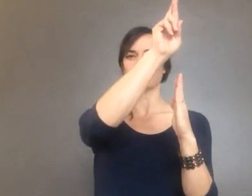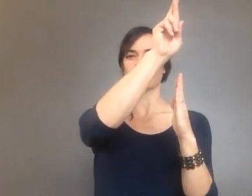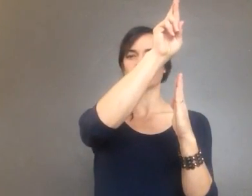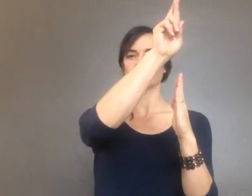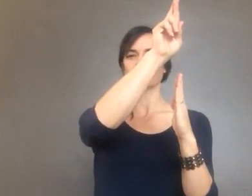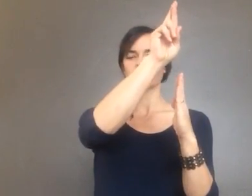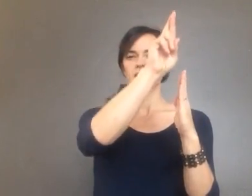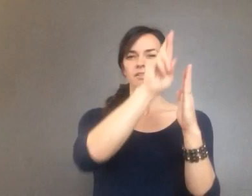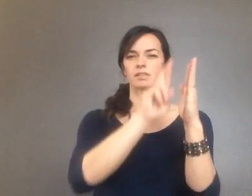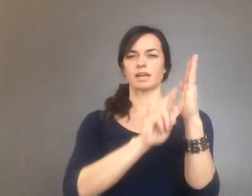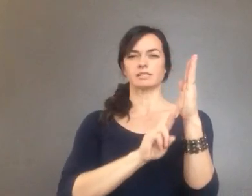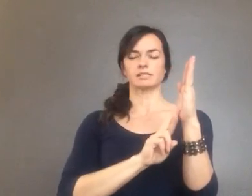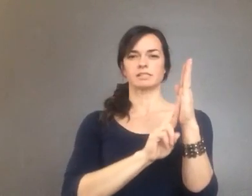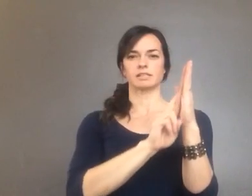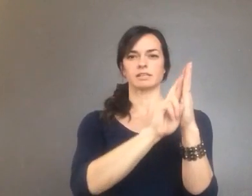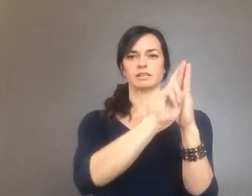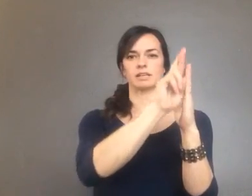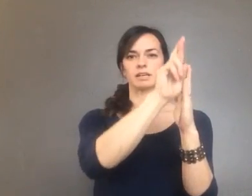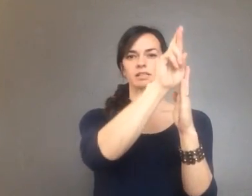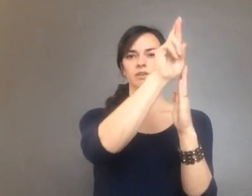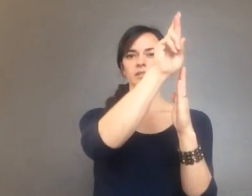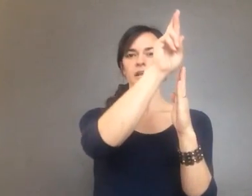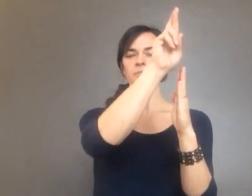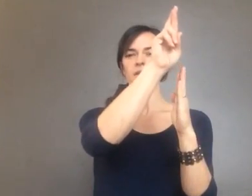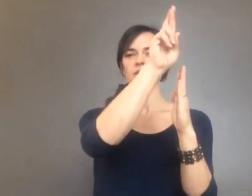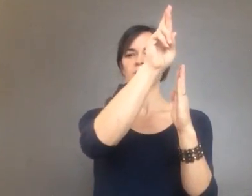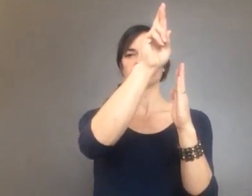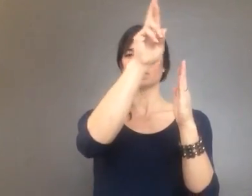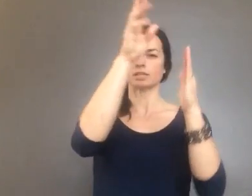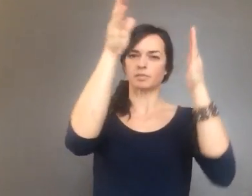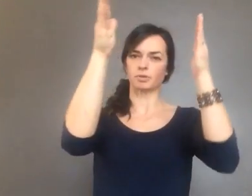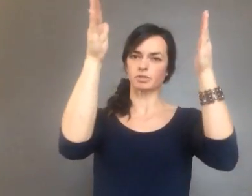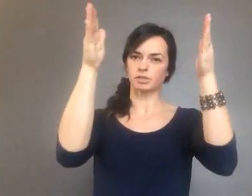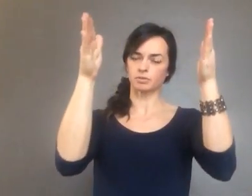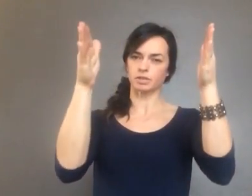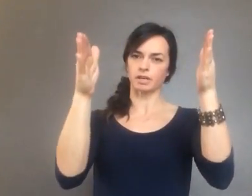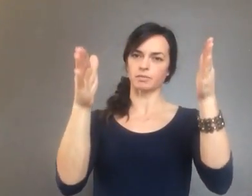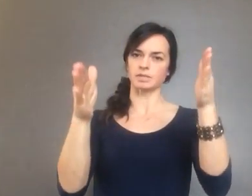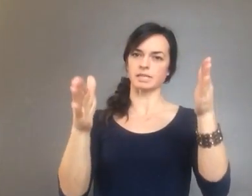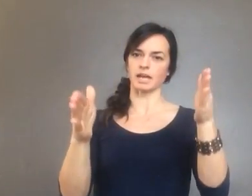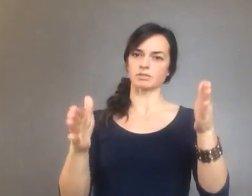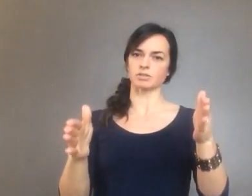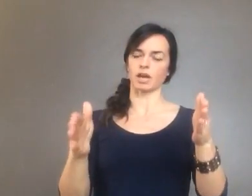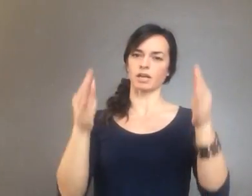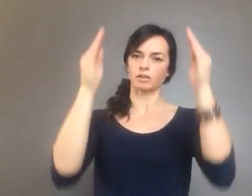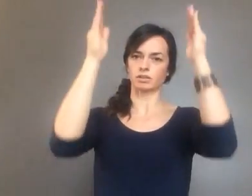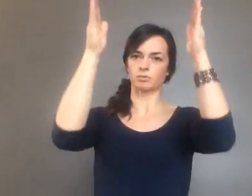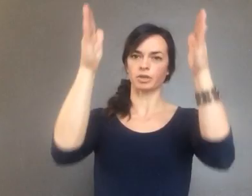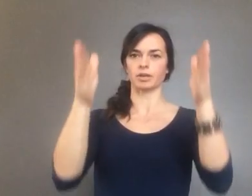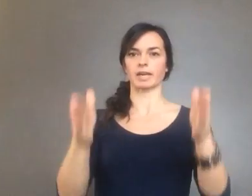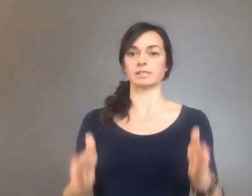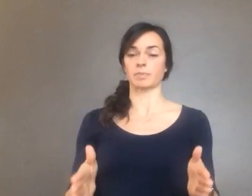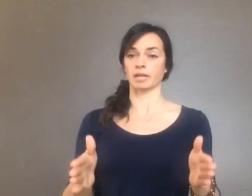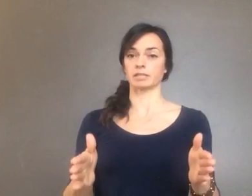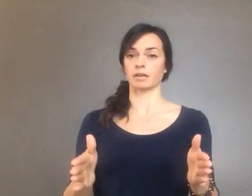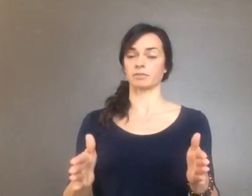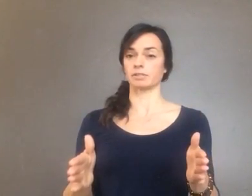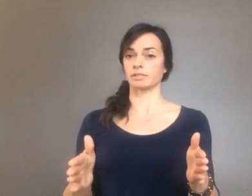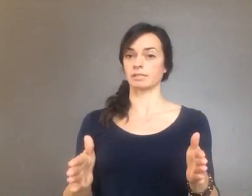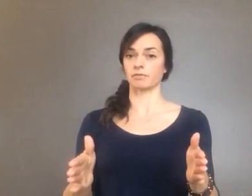sky. So that's as it goes up. And then to show that it's a person that we're talking about as an astronaut, you bring your hands back down. This is the sign